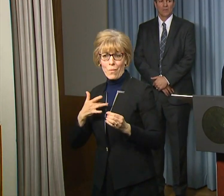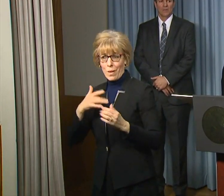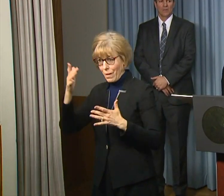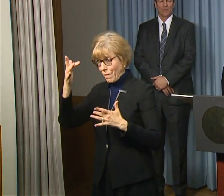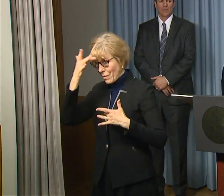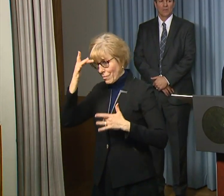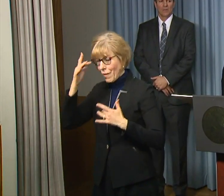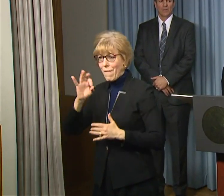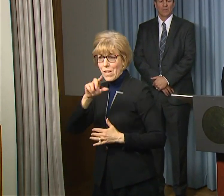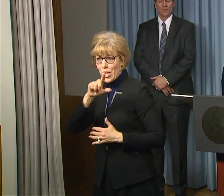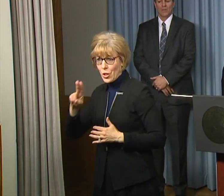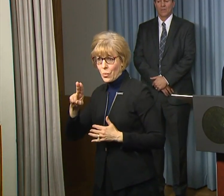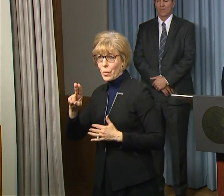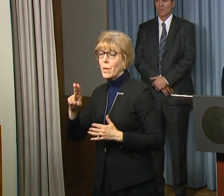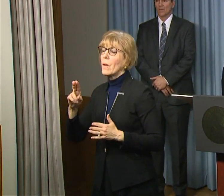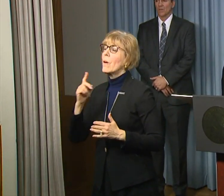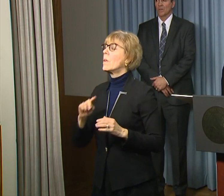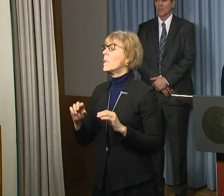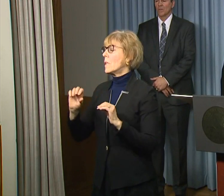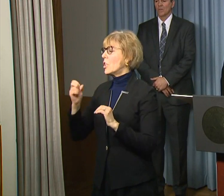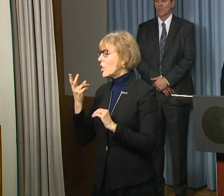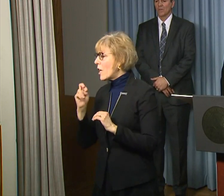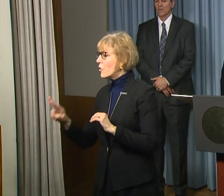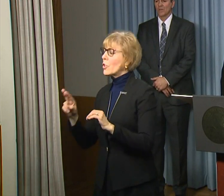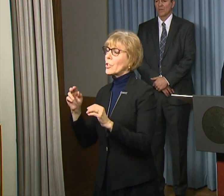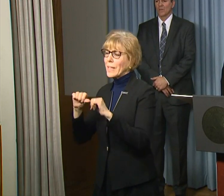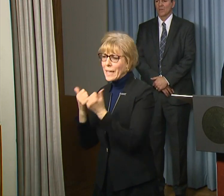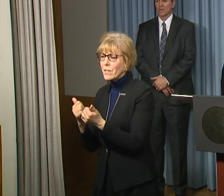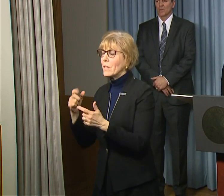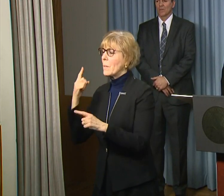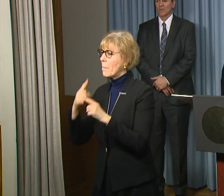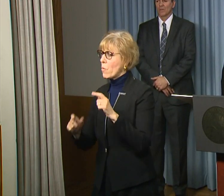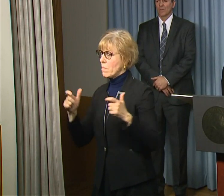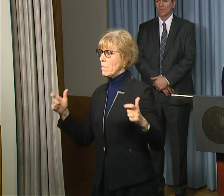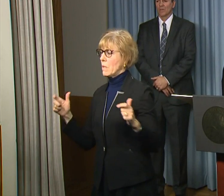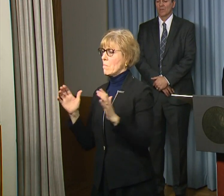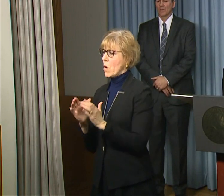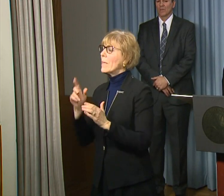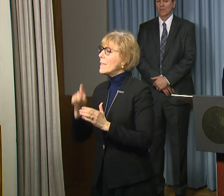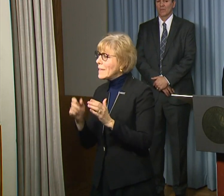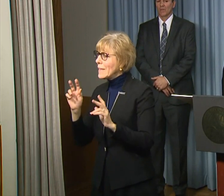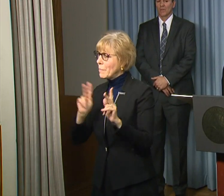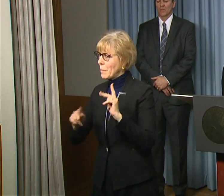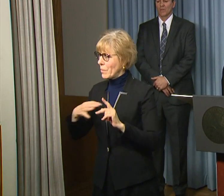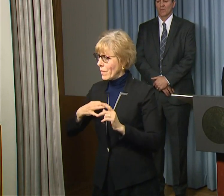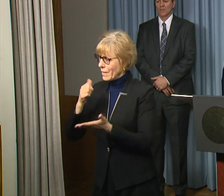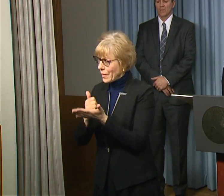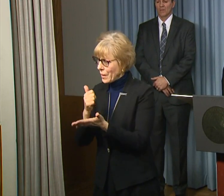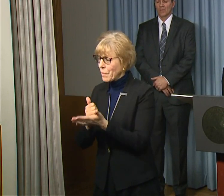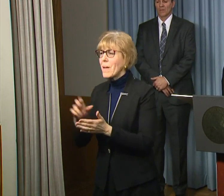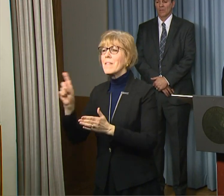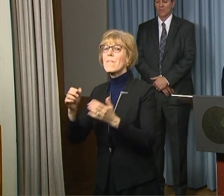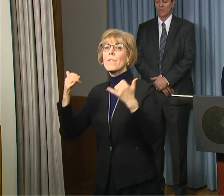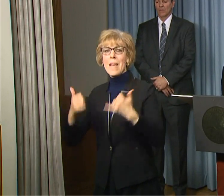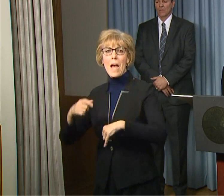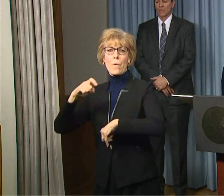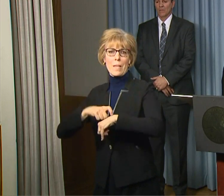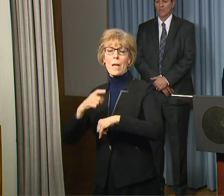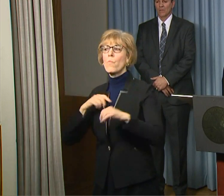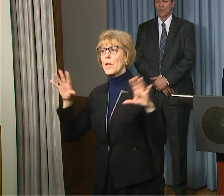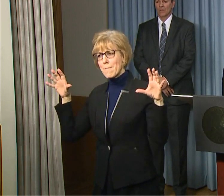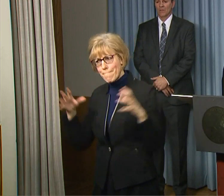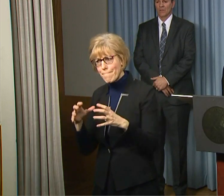virus, providers, both large and small, need volunteers to help. Denver, this is the time we rise up